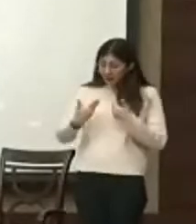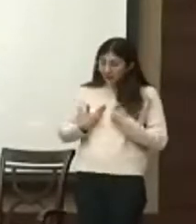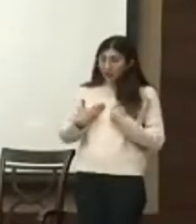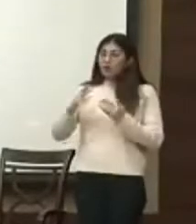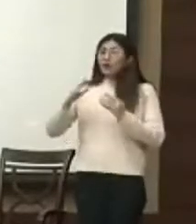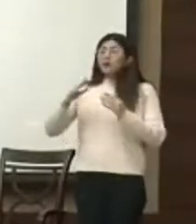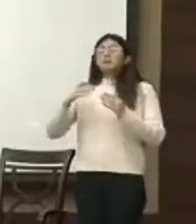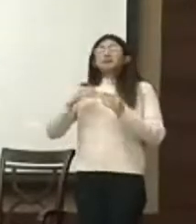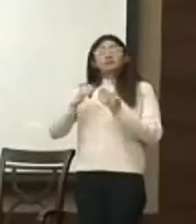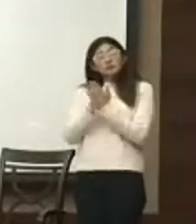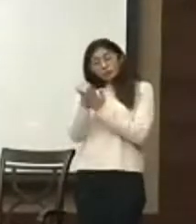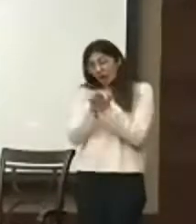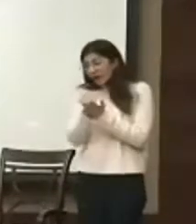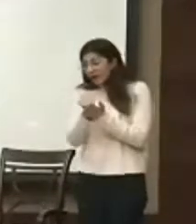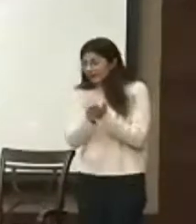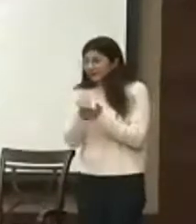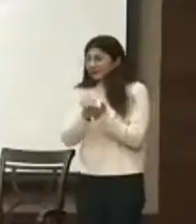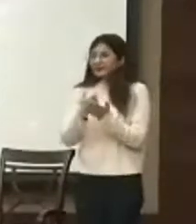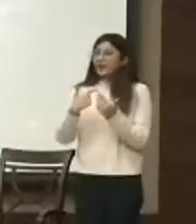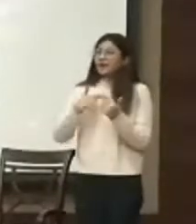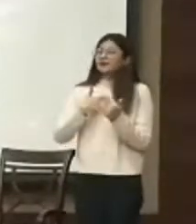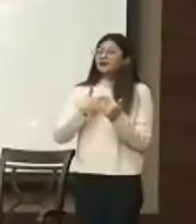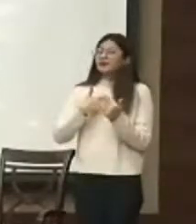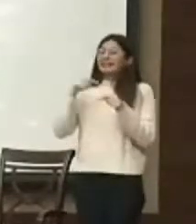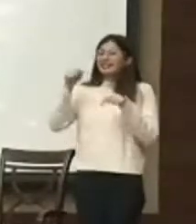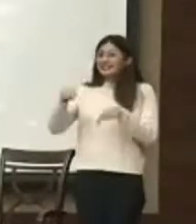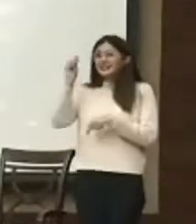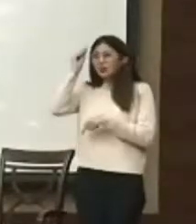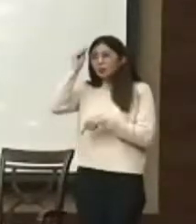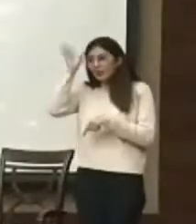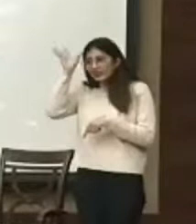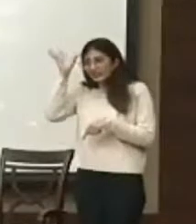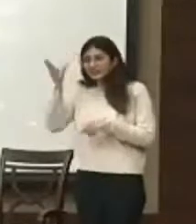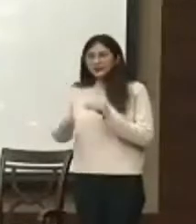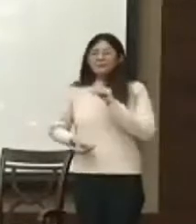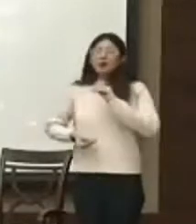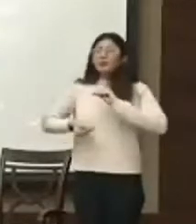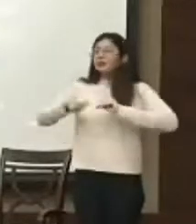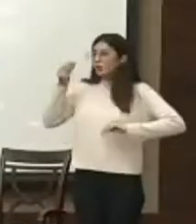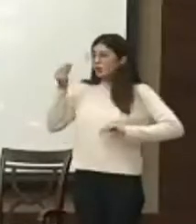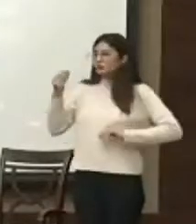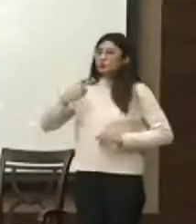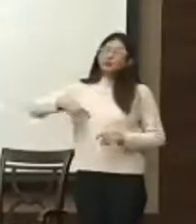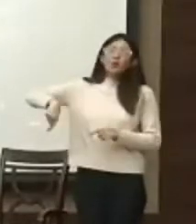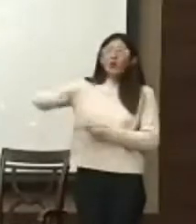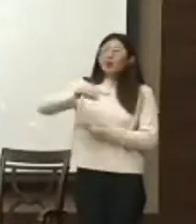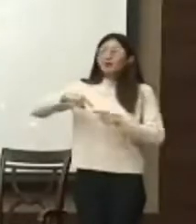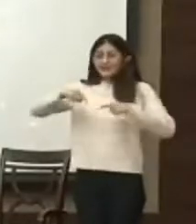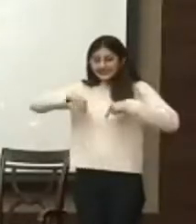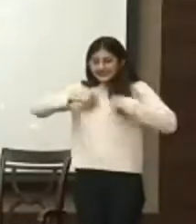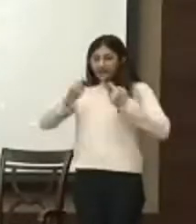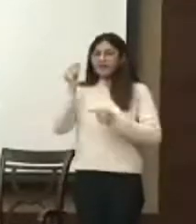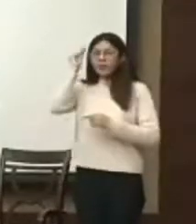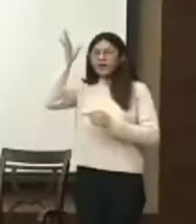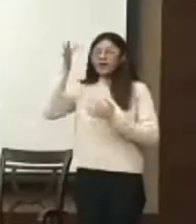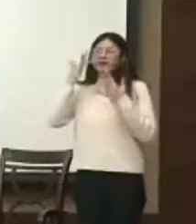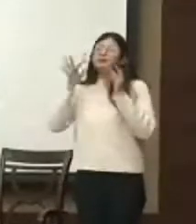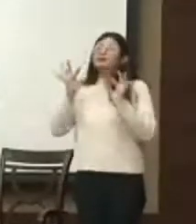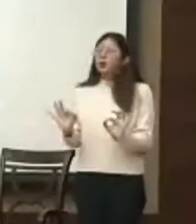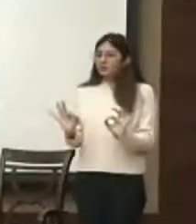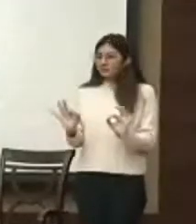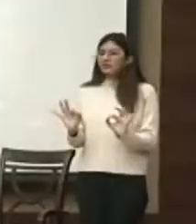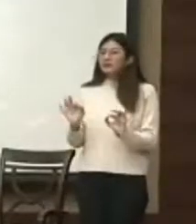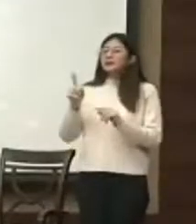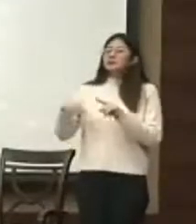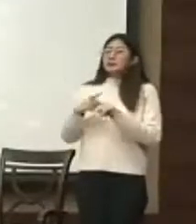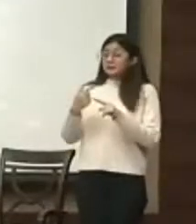definitely try to inculcate this sense of awareness, because we ourselves have to be aware first. We have to,